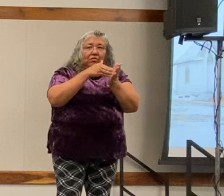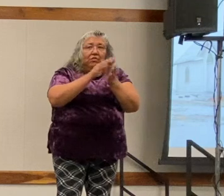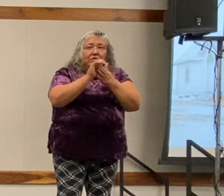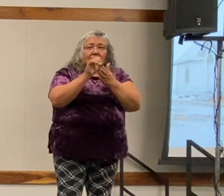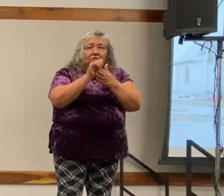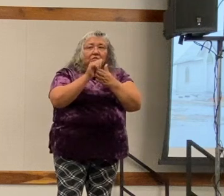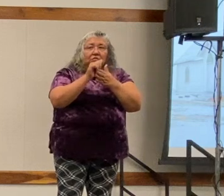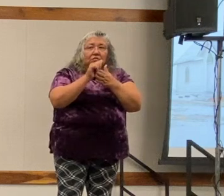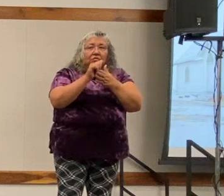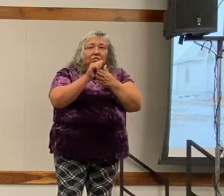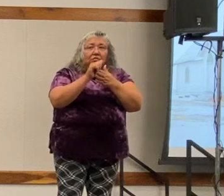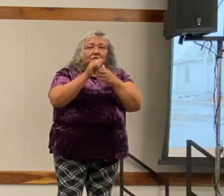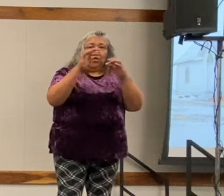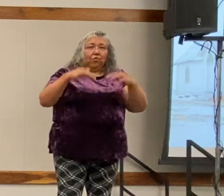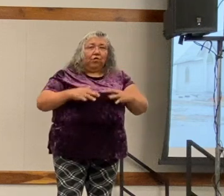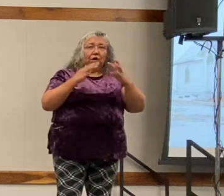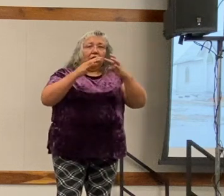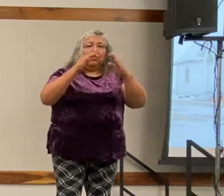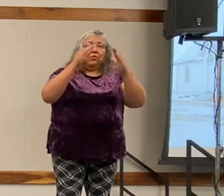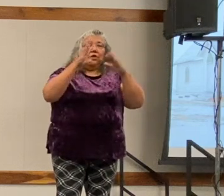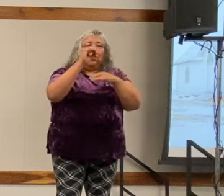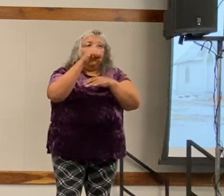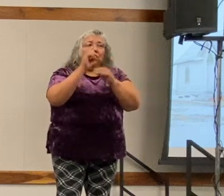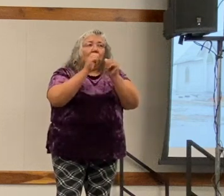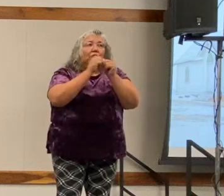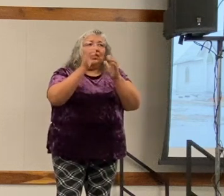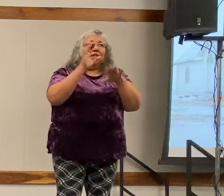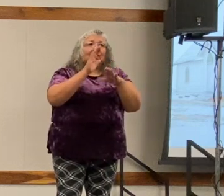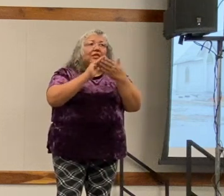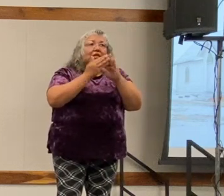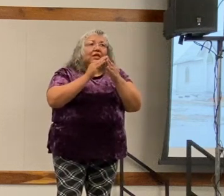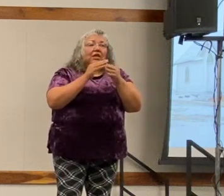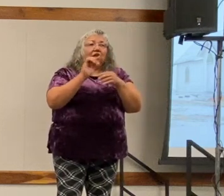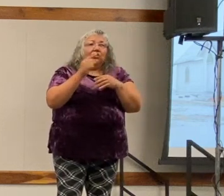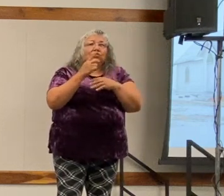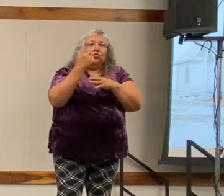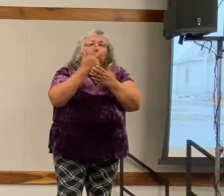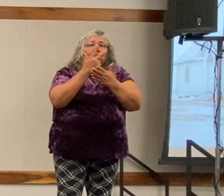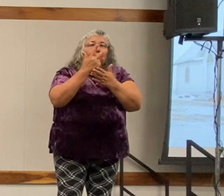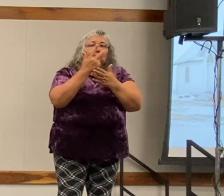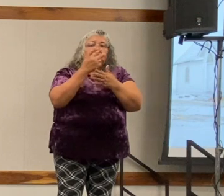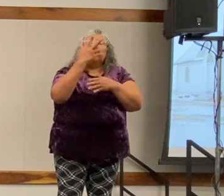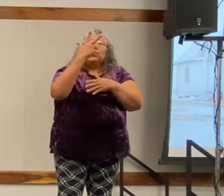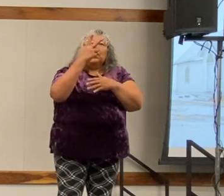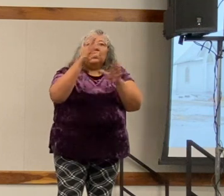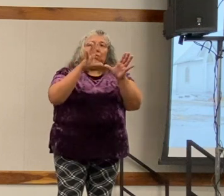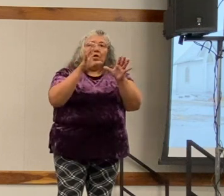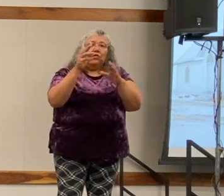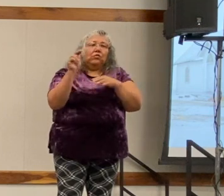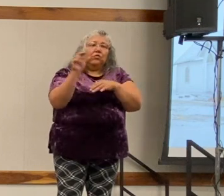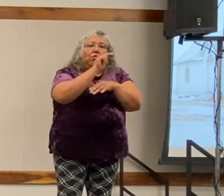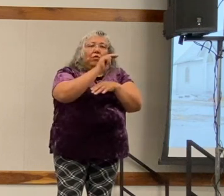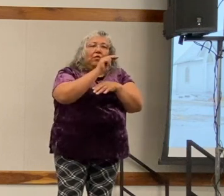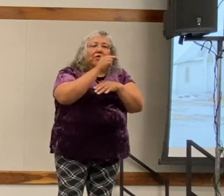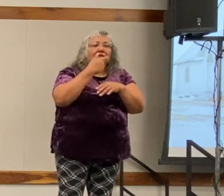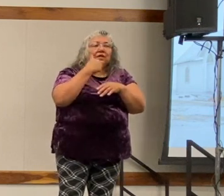$250,000 to bring it up to code to the city. And just three blocks north, God said, check this out. I'm reducing